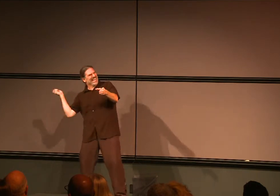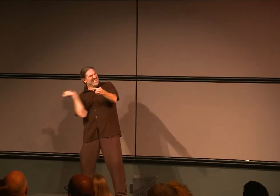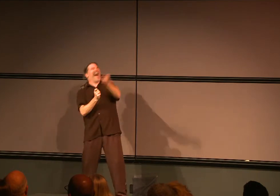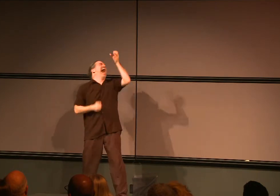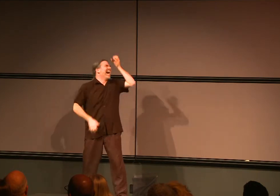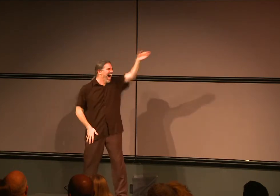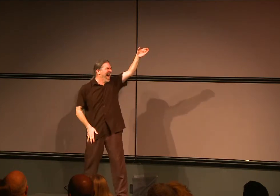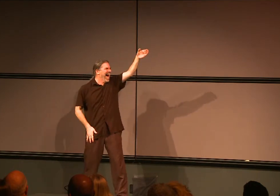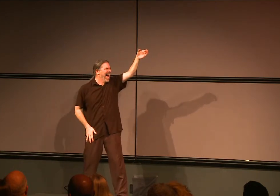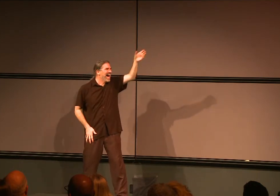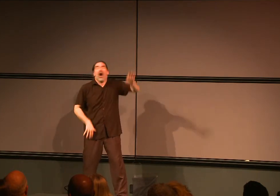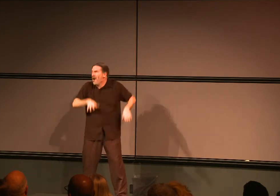Wine glass splintered.